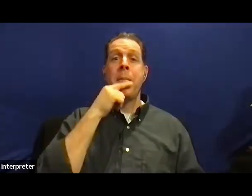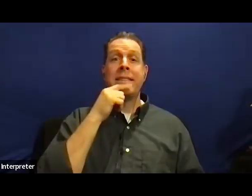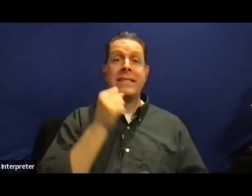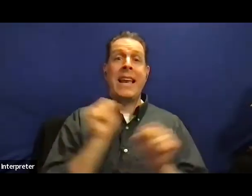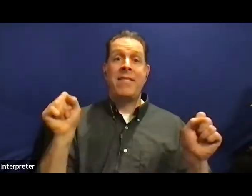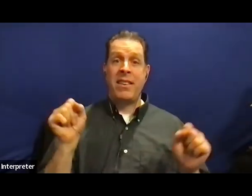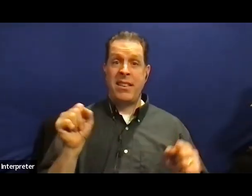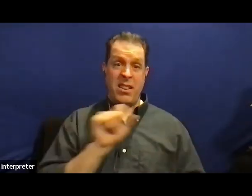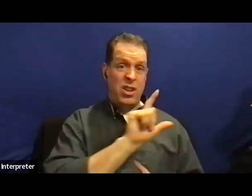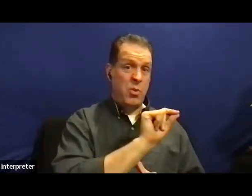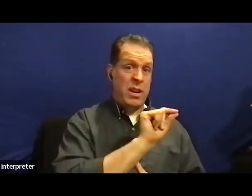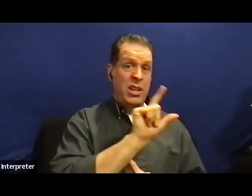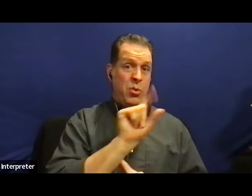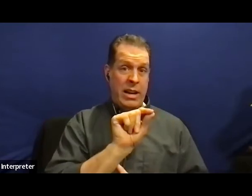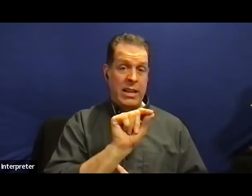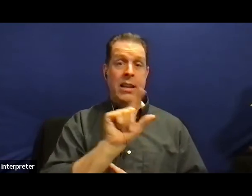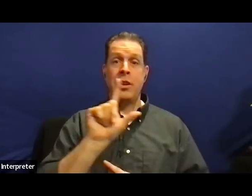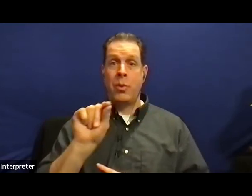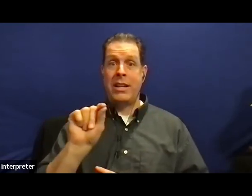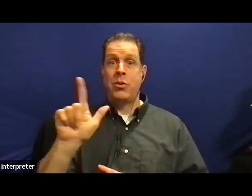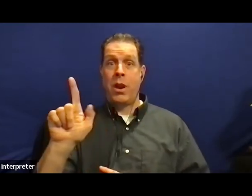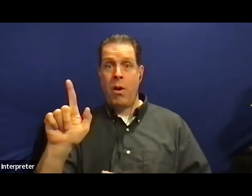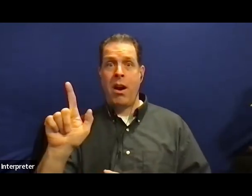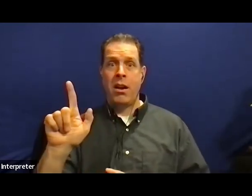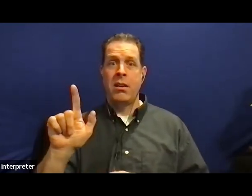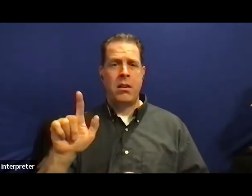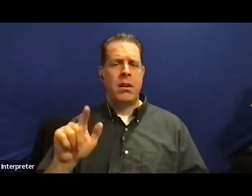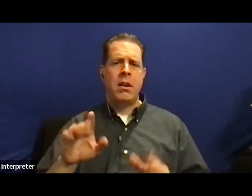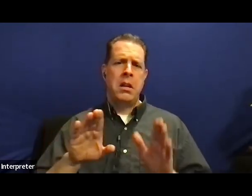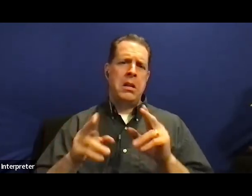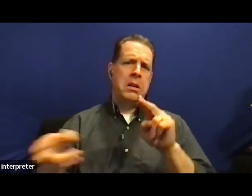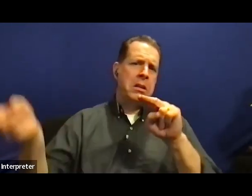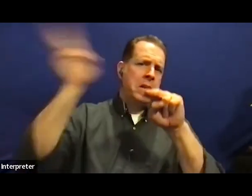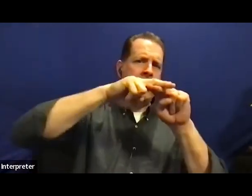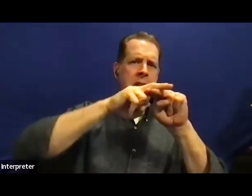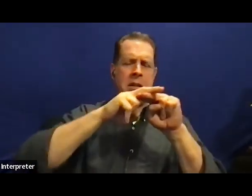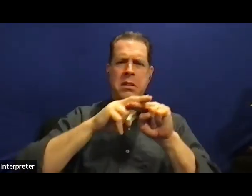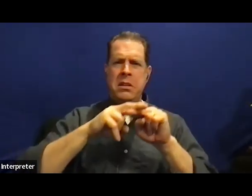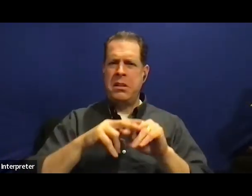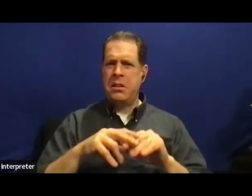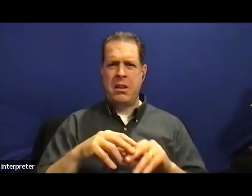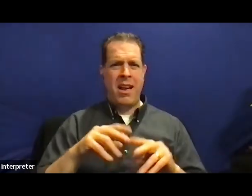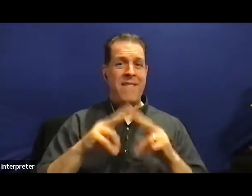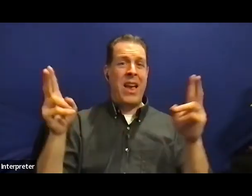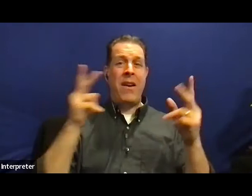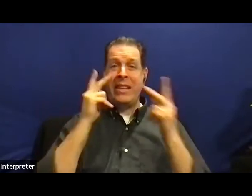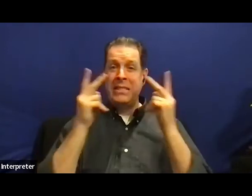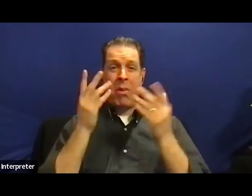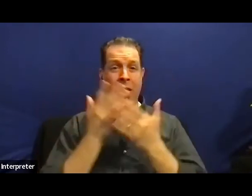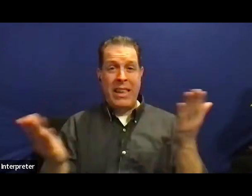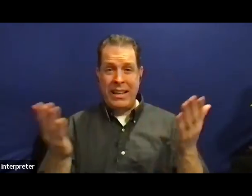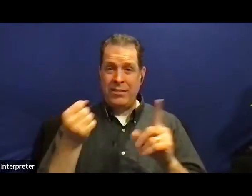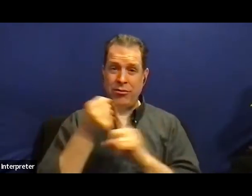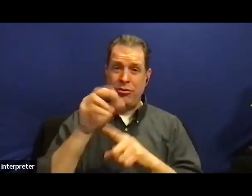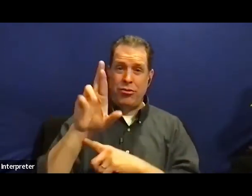Between 2020 and 2021, we saw startling increases in some very visible and impactful